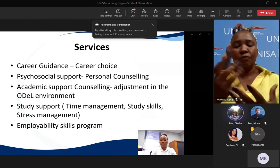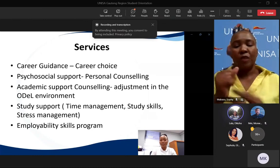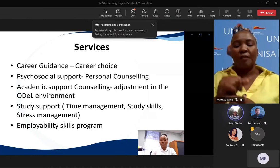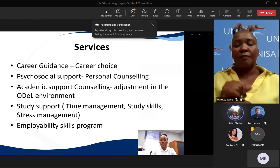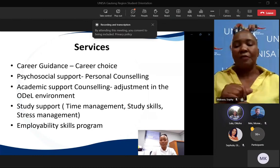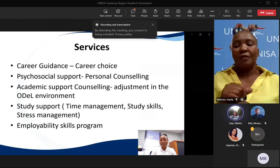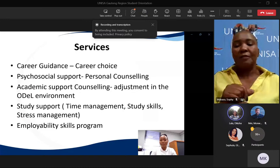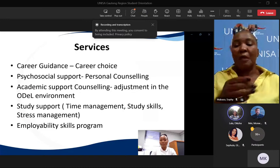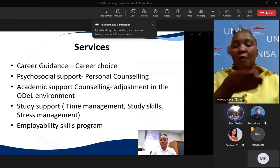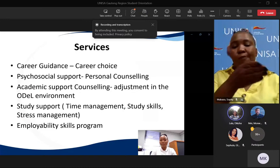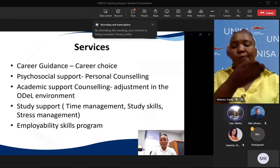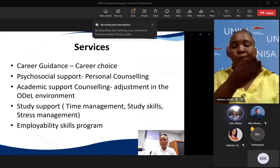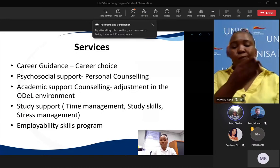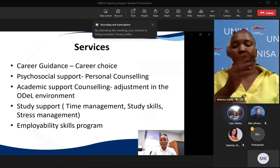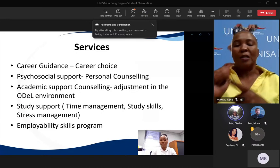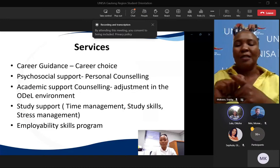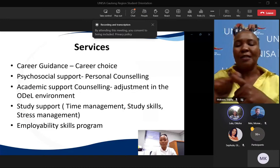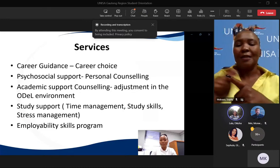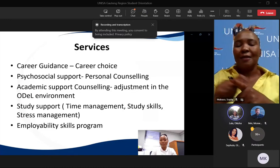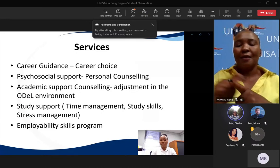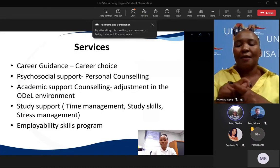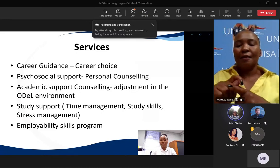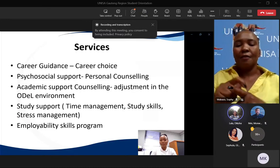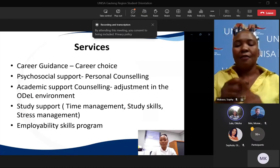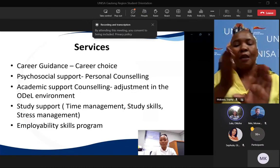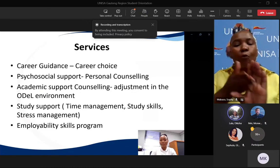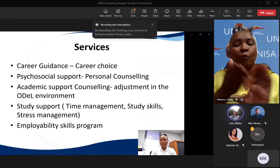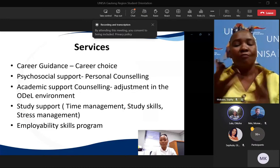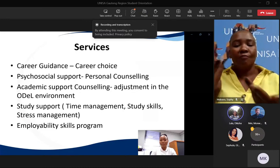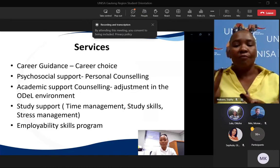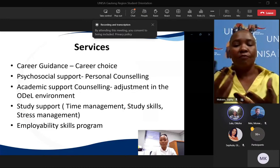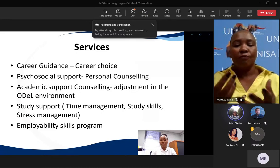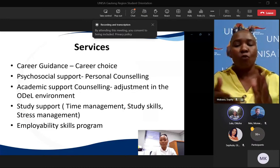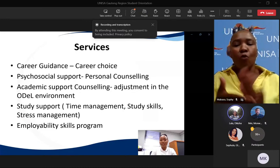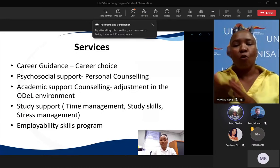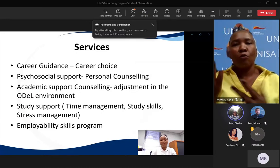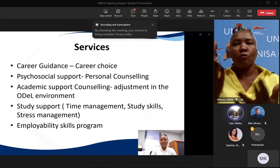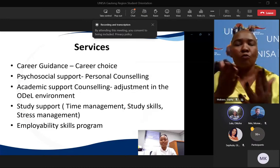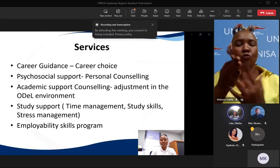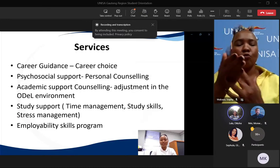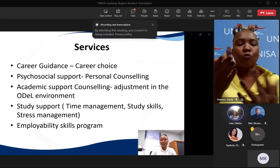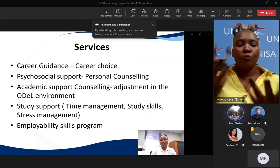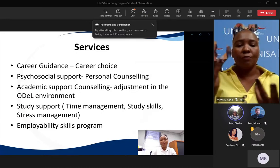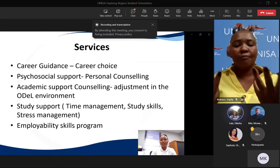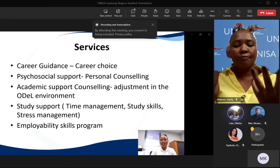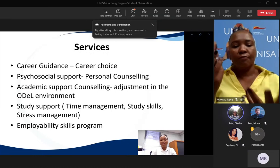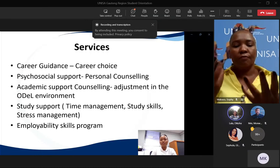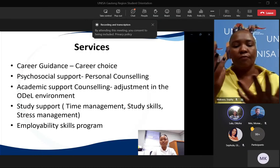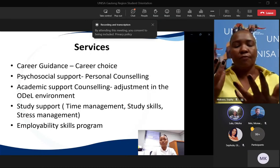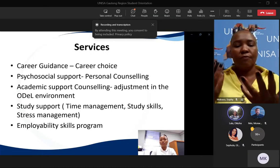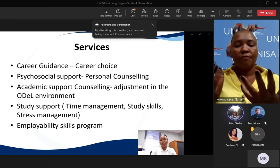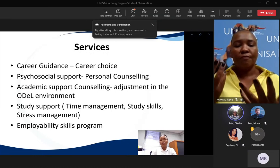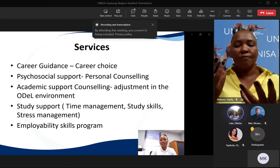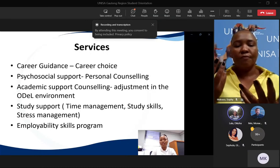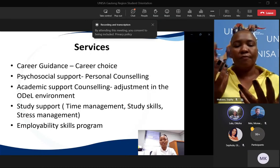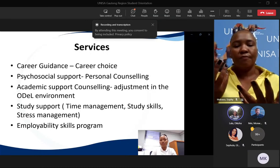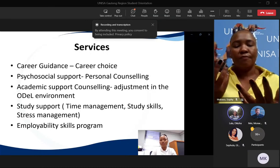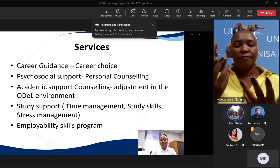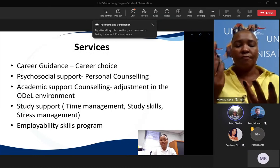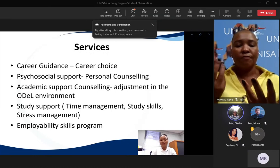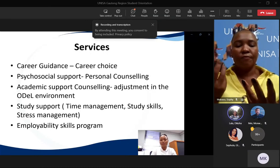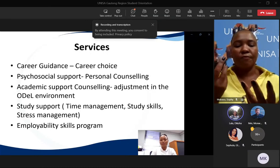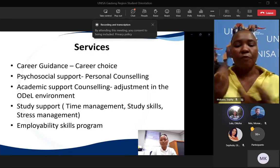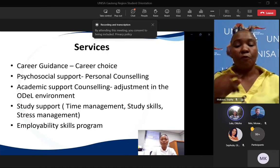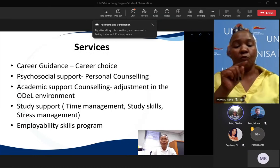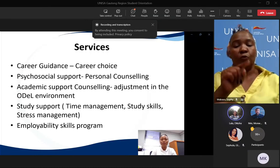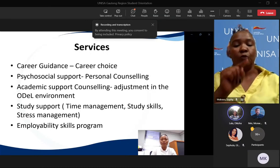for example like psychology where you have to go through um you have to go through intent I mean interviews for you to be